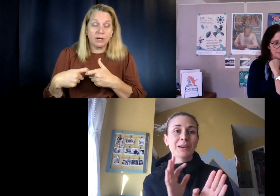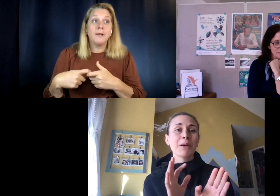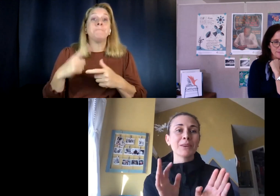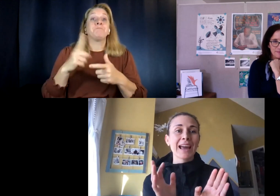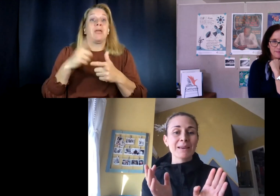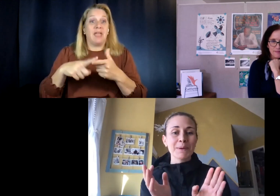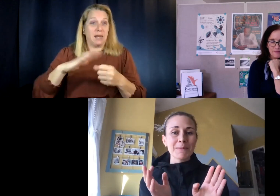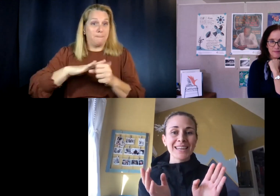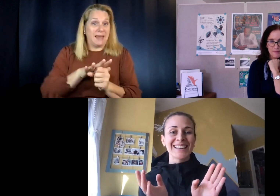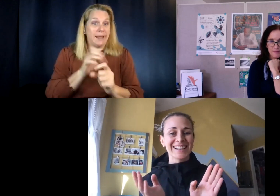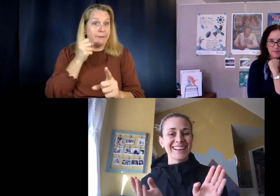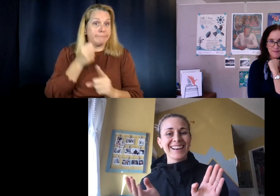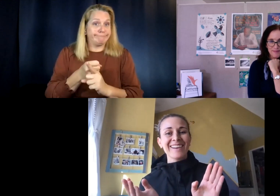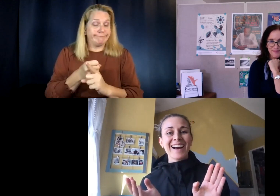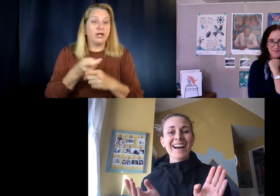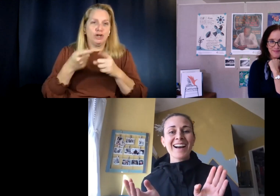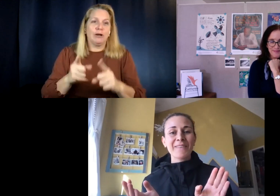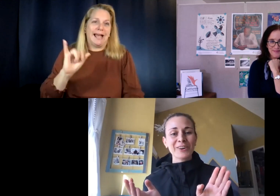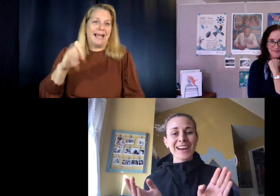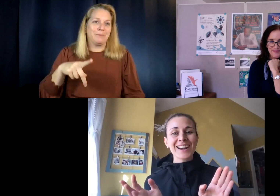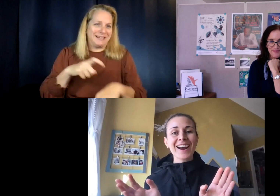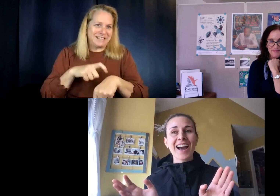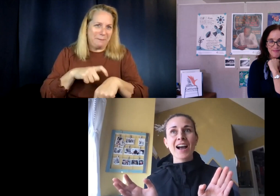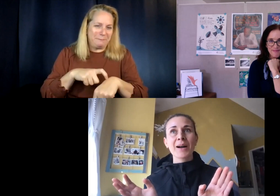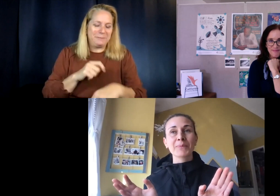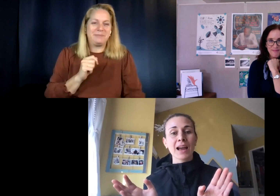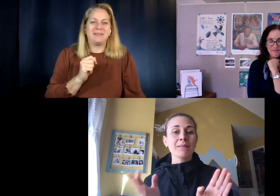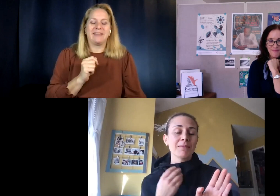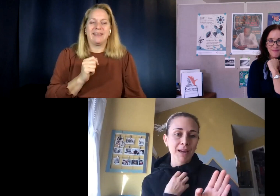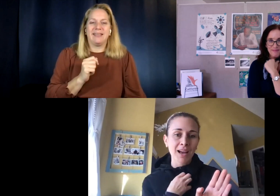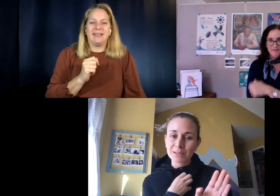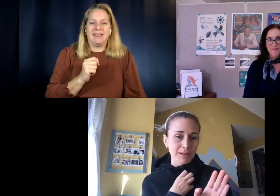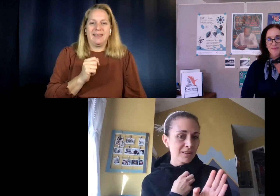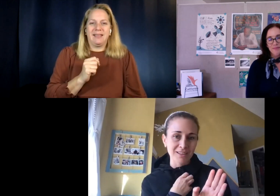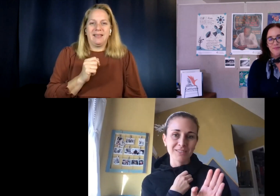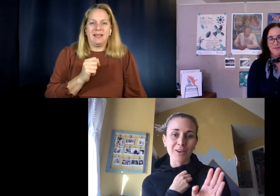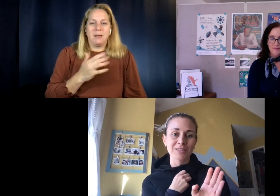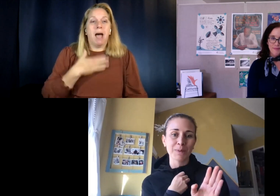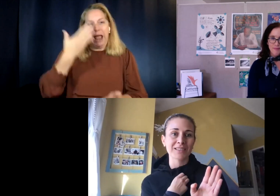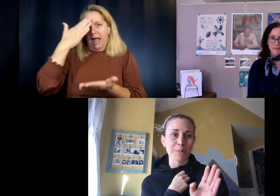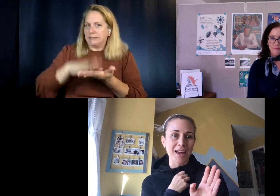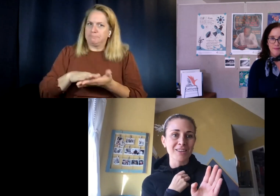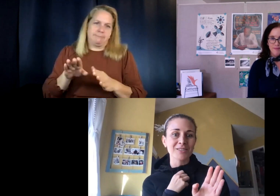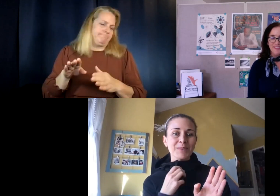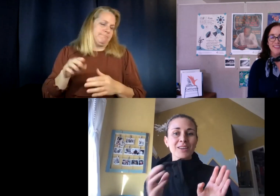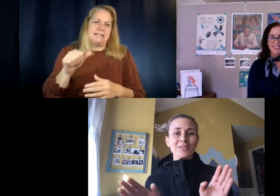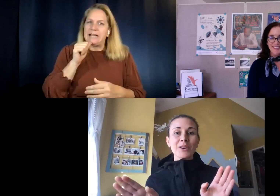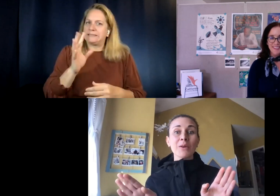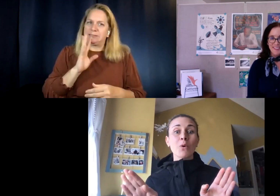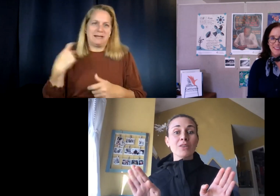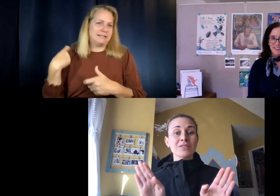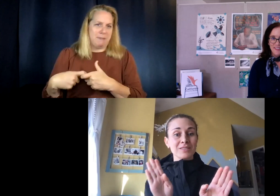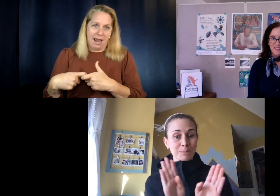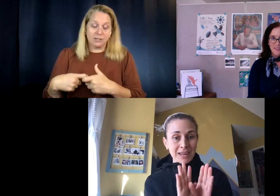was around the IEP meeting for her, and my husband does not speak Spanish, so